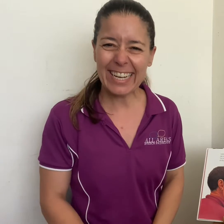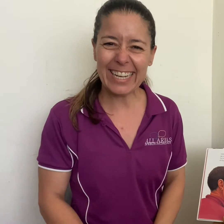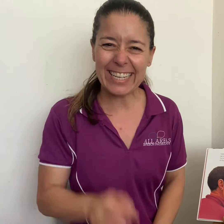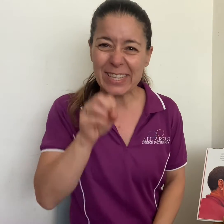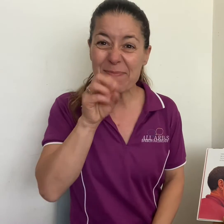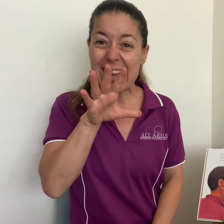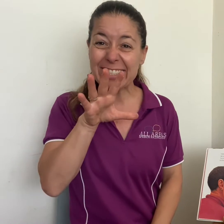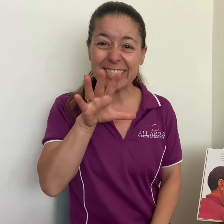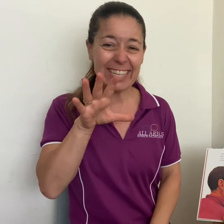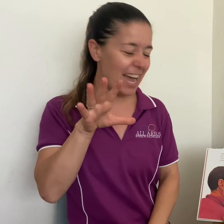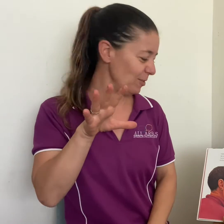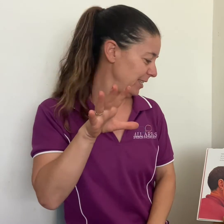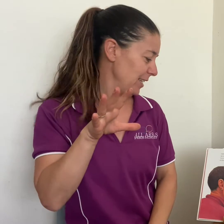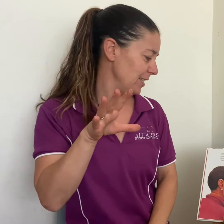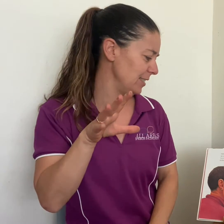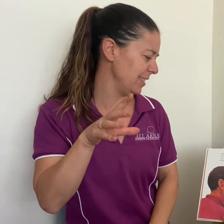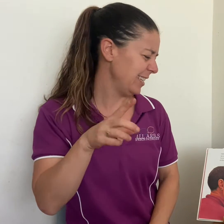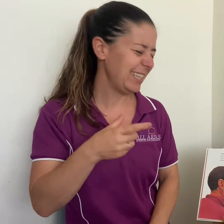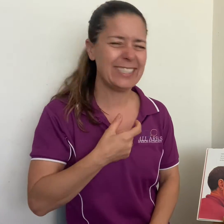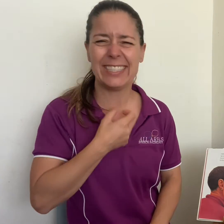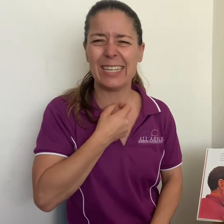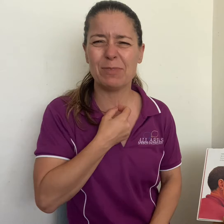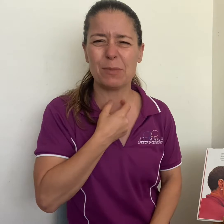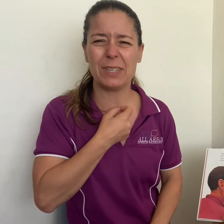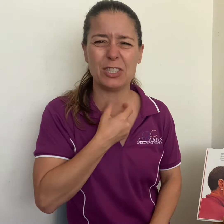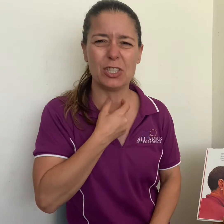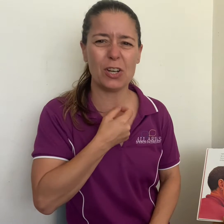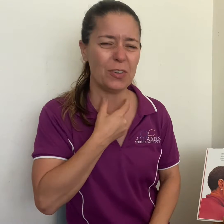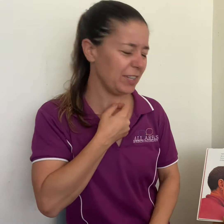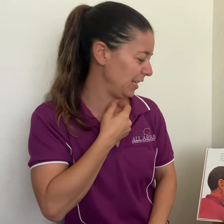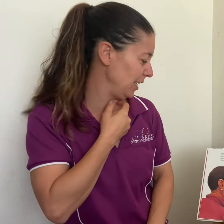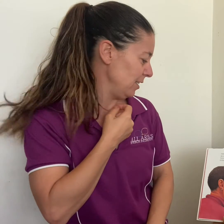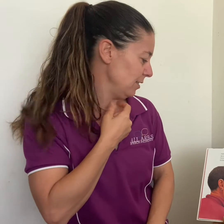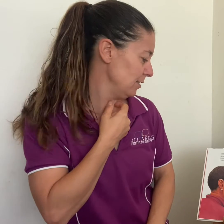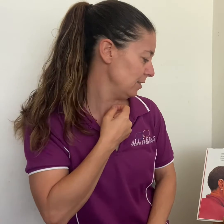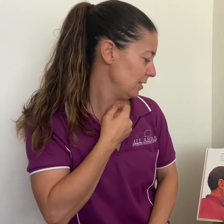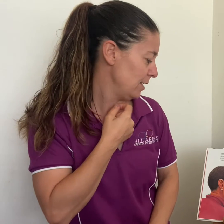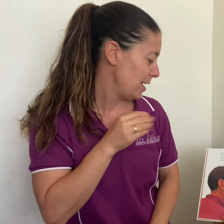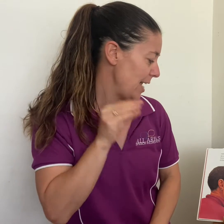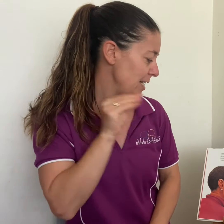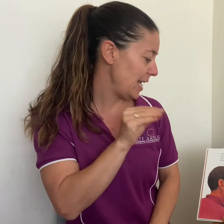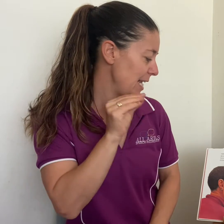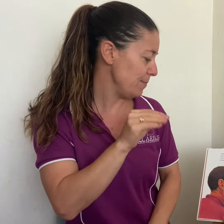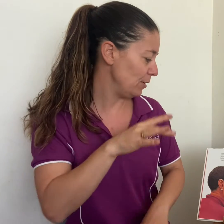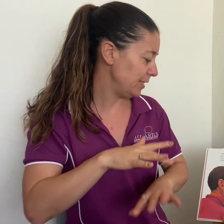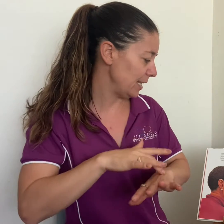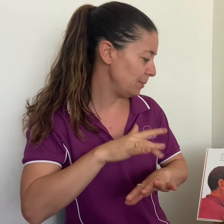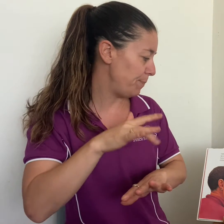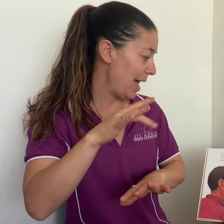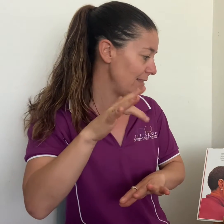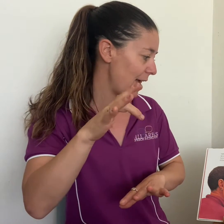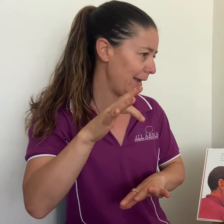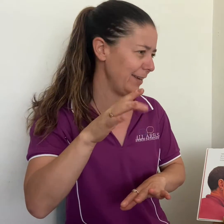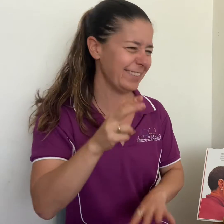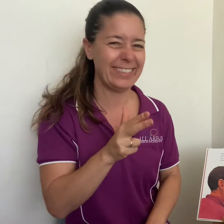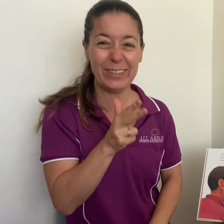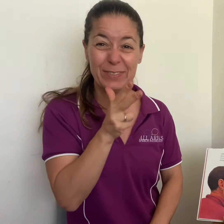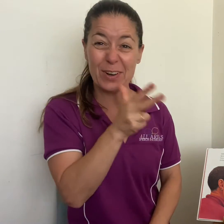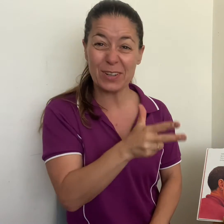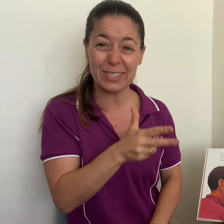Yeek! The man shouted. He seemed to be choking. An emu dance ballet? You've got to